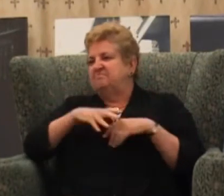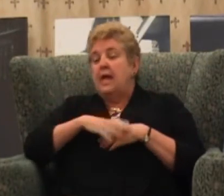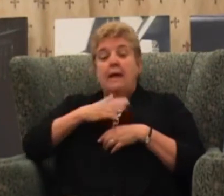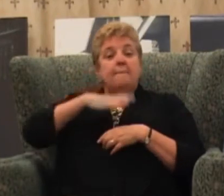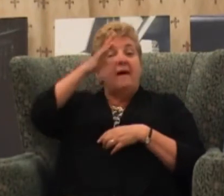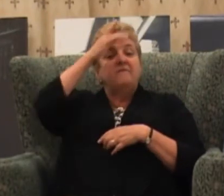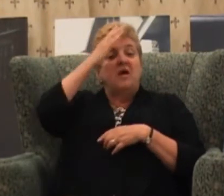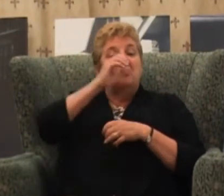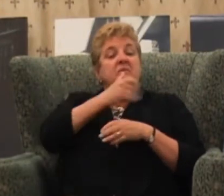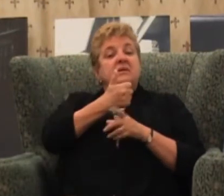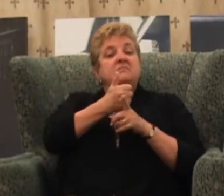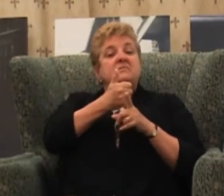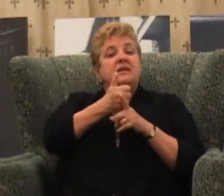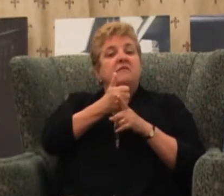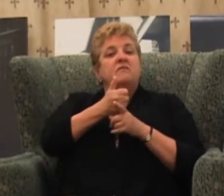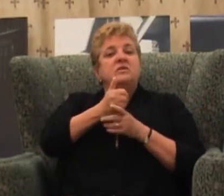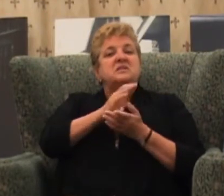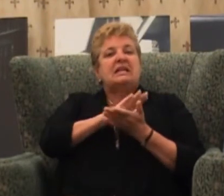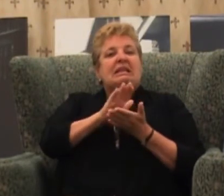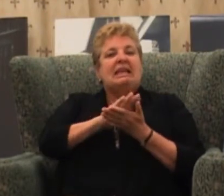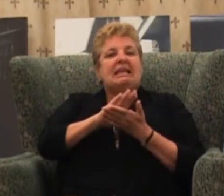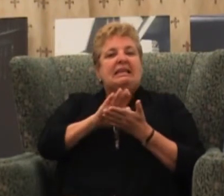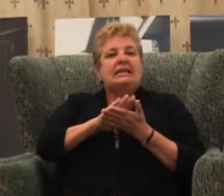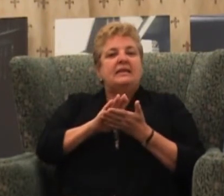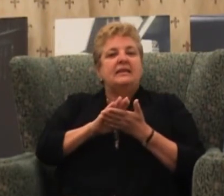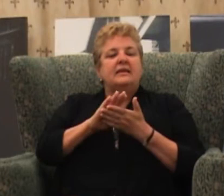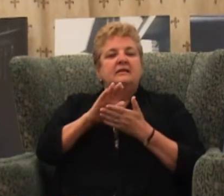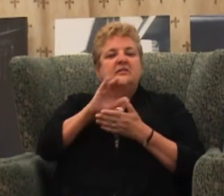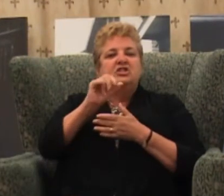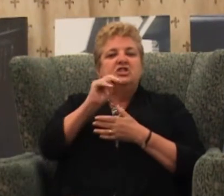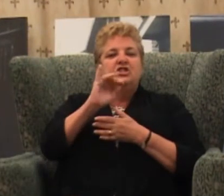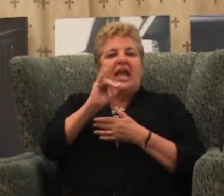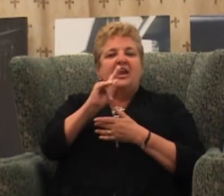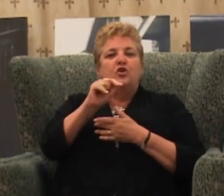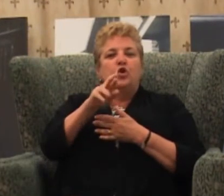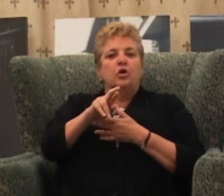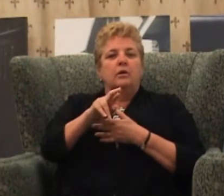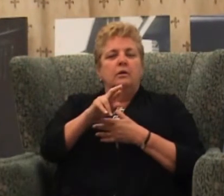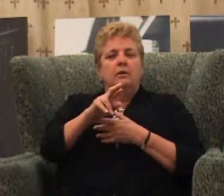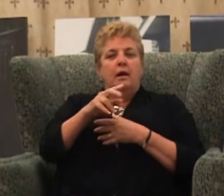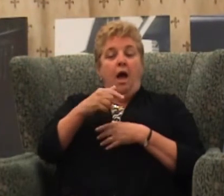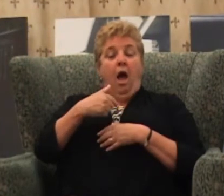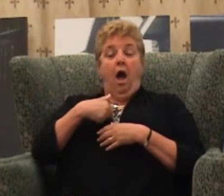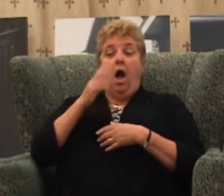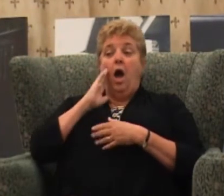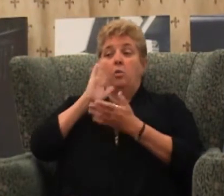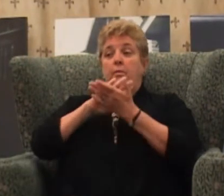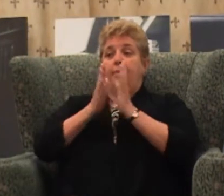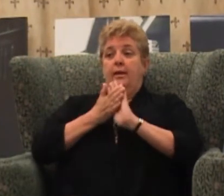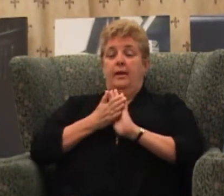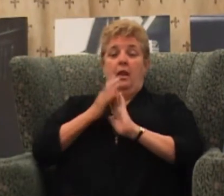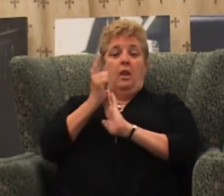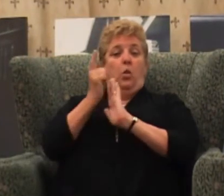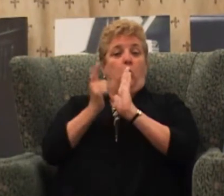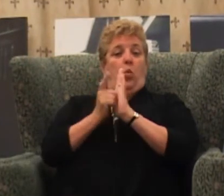janitor, a custodian. I'm going to be the next Perry Mason. I'm better than